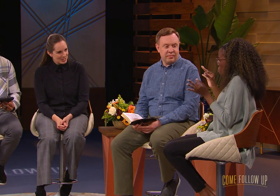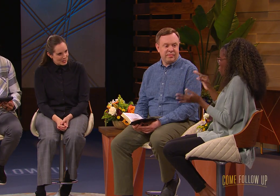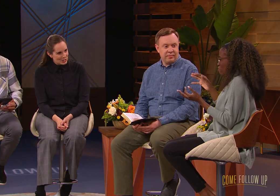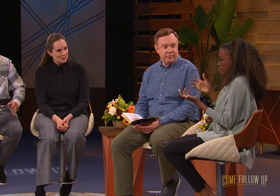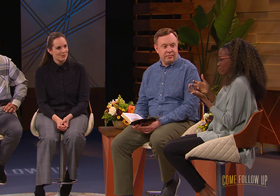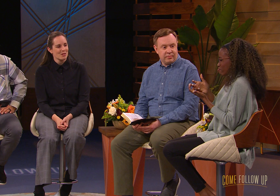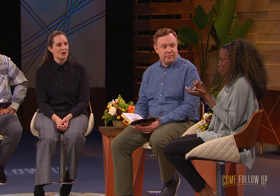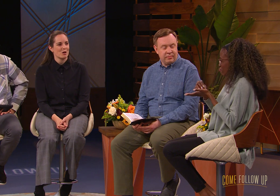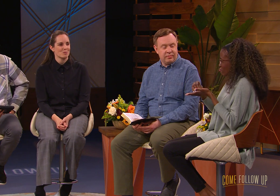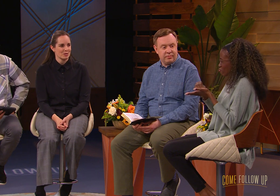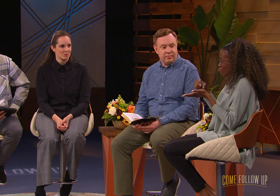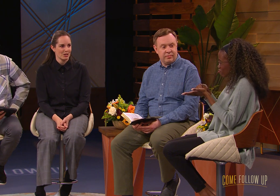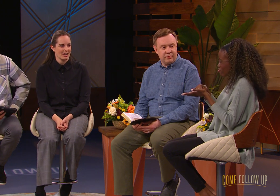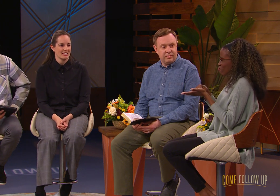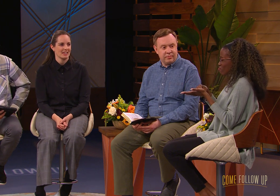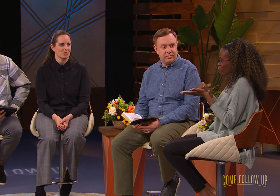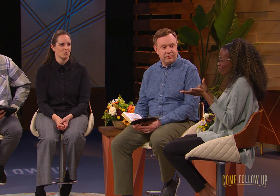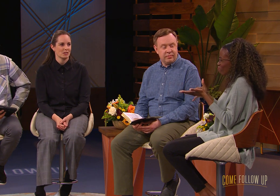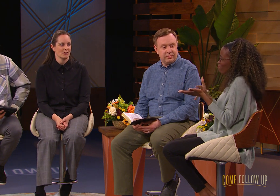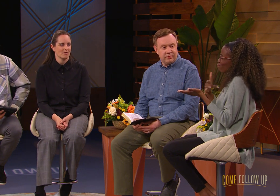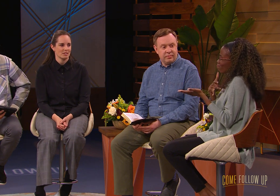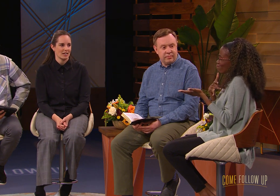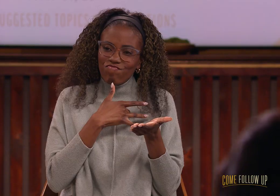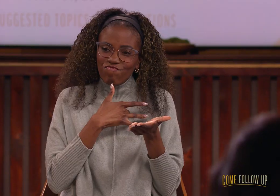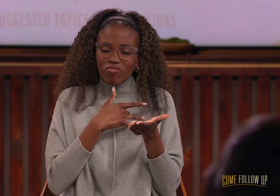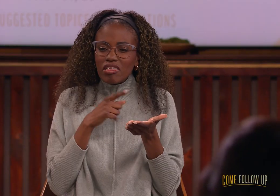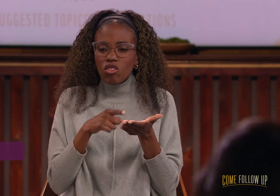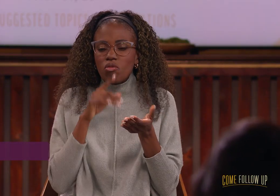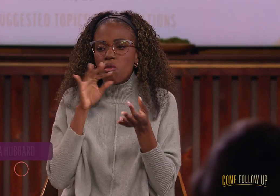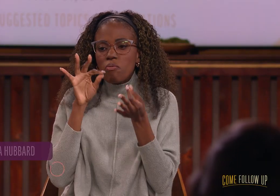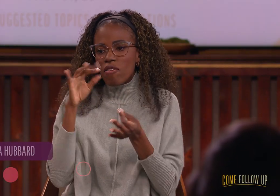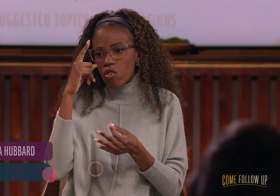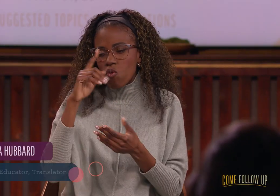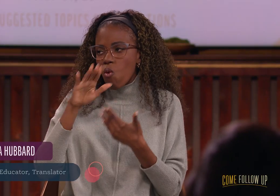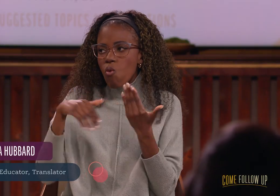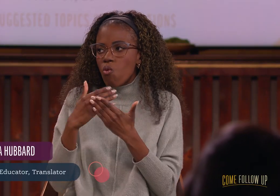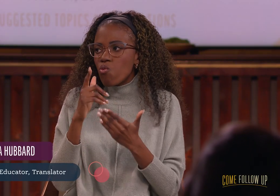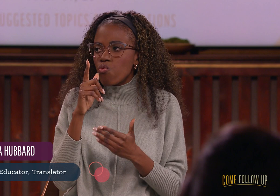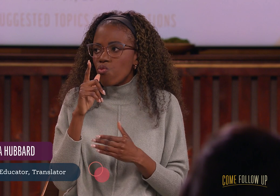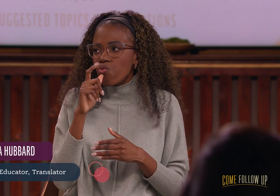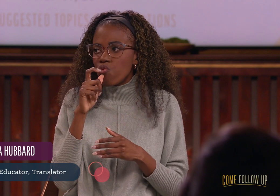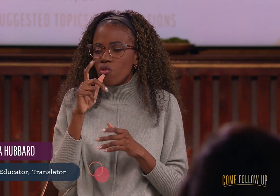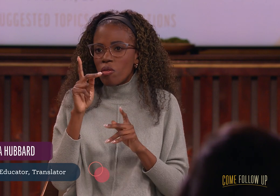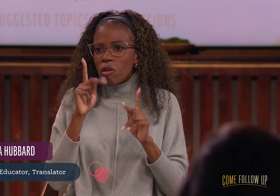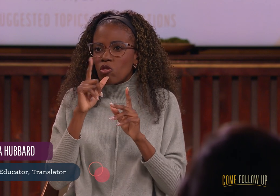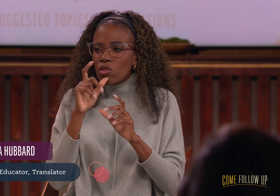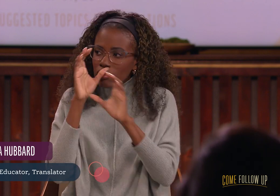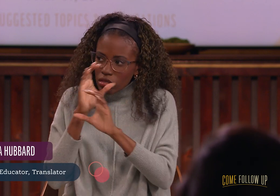the church feel that welcoming spirit, I think, is really emphasized in those verses. And it really touched me. It's perfect for any people who